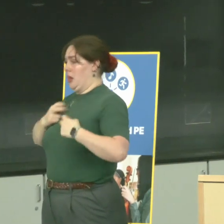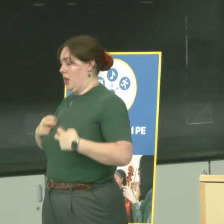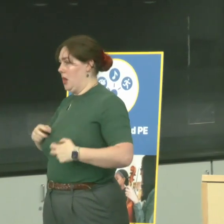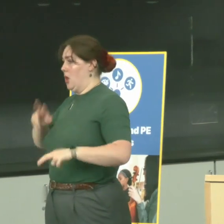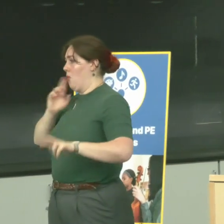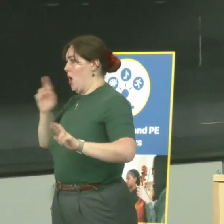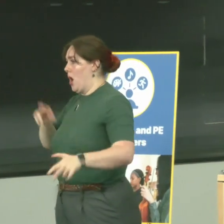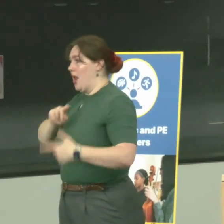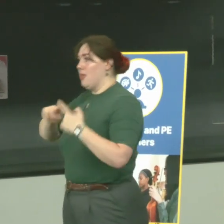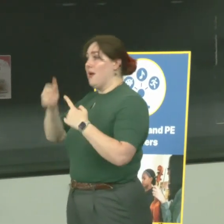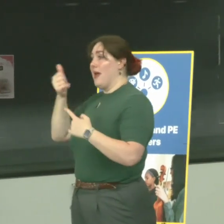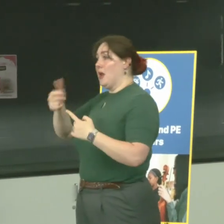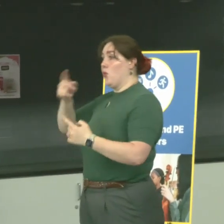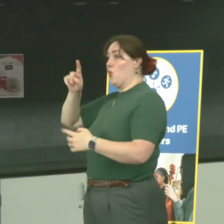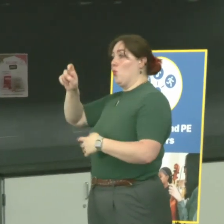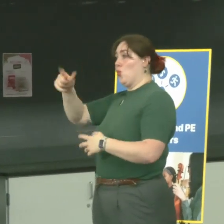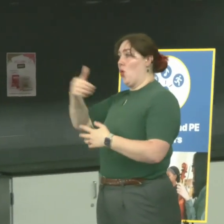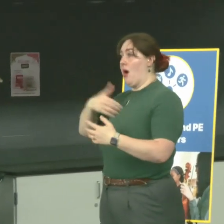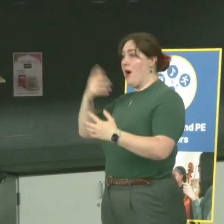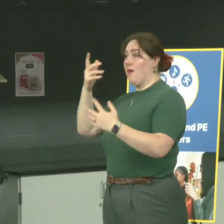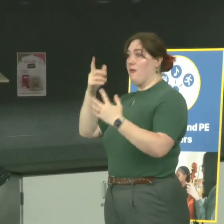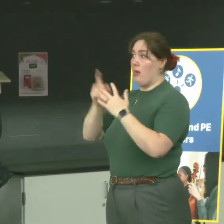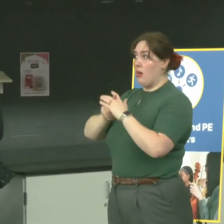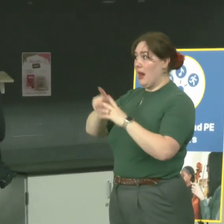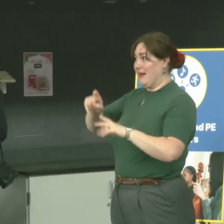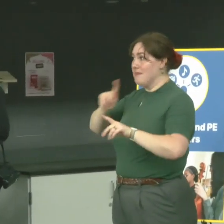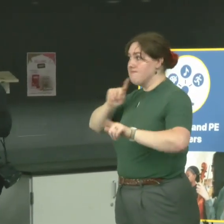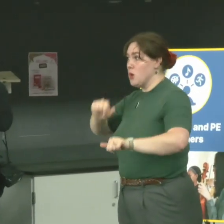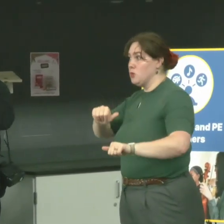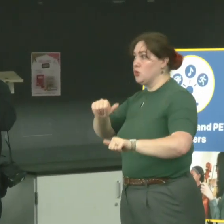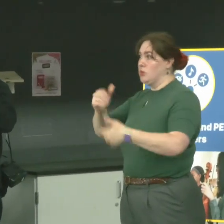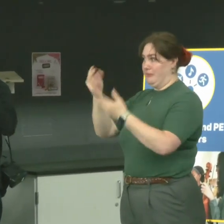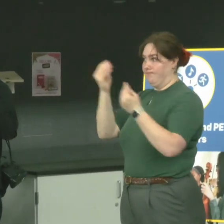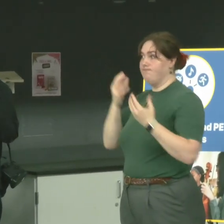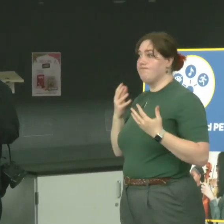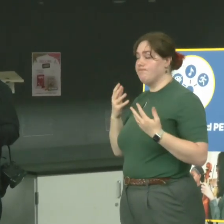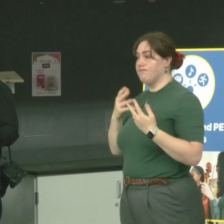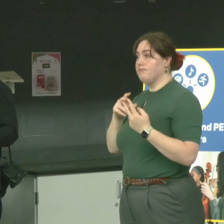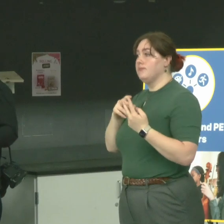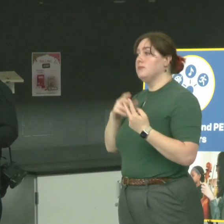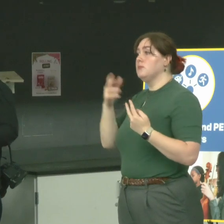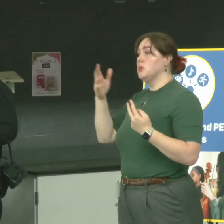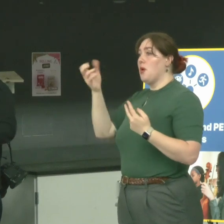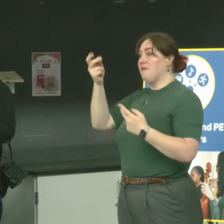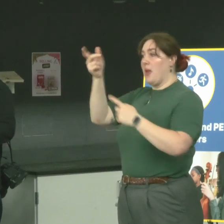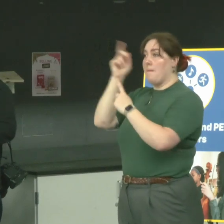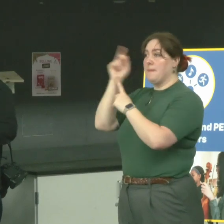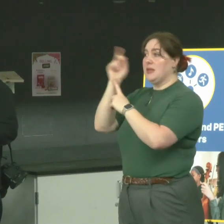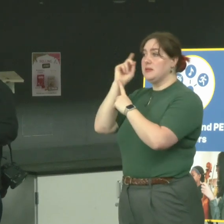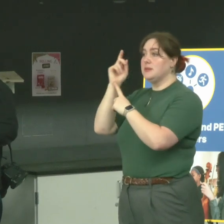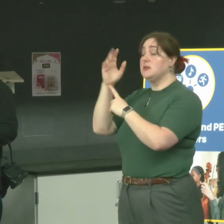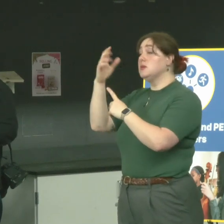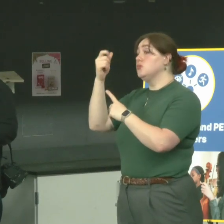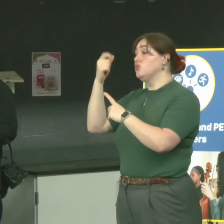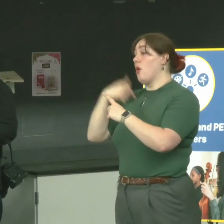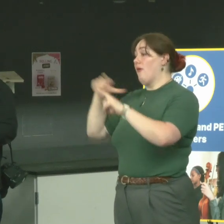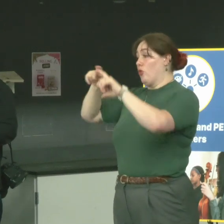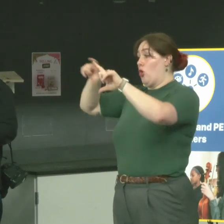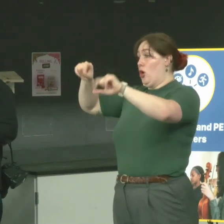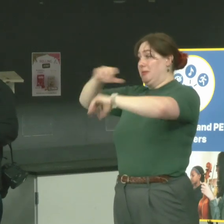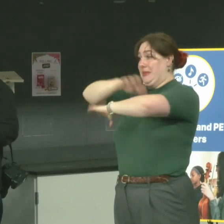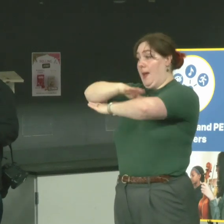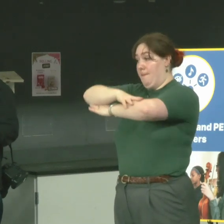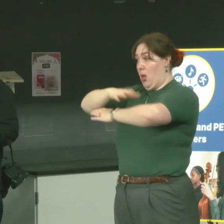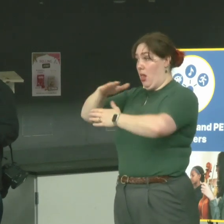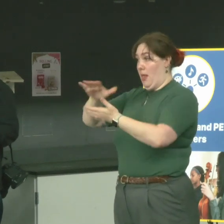surface any questions that you may have that you need us to answer for you. And so we'll take a few minutes. There are cards on your table. If you